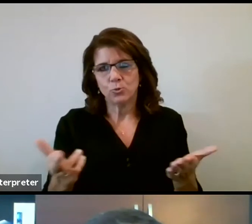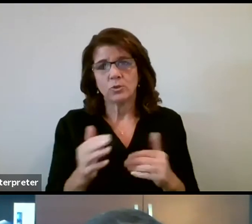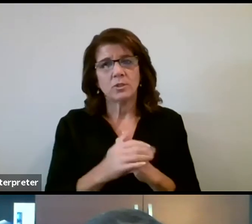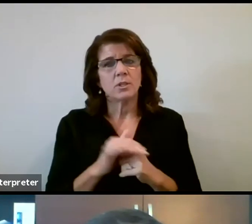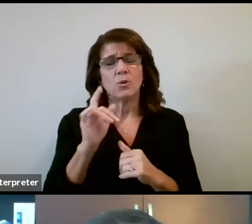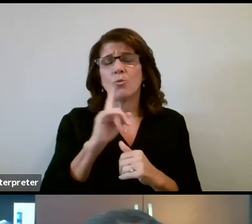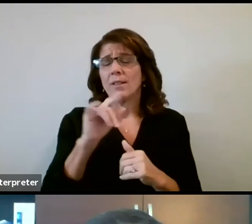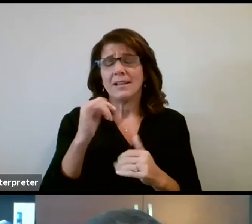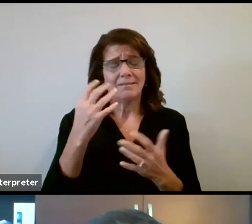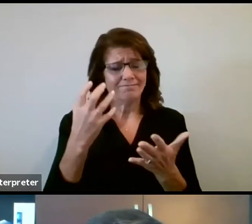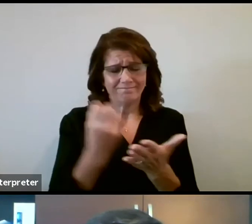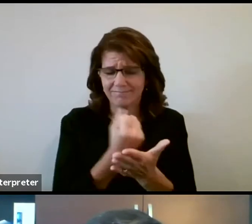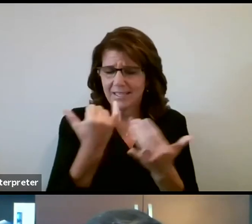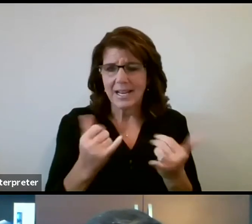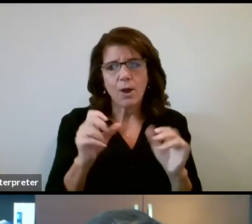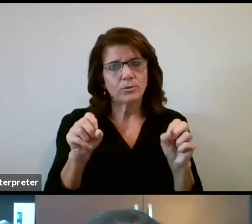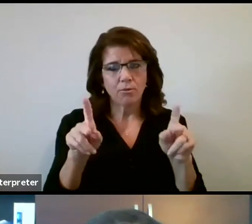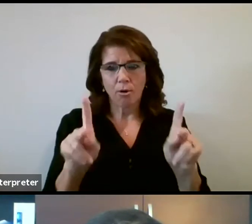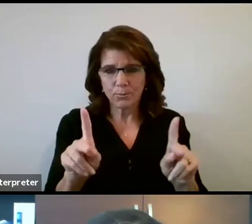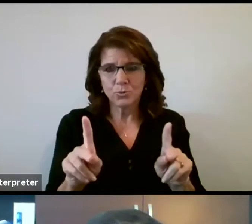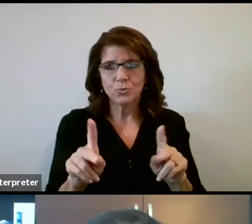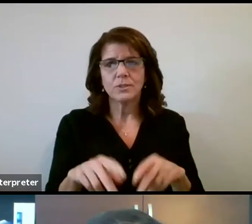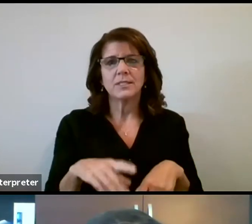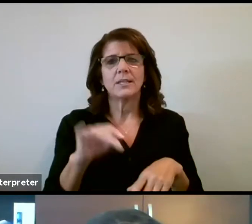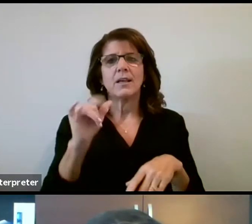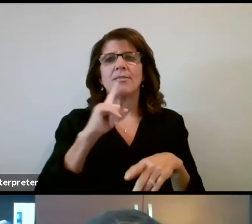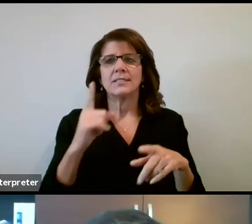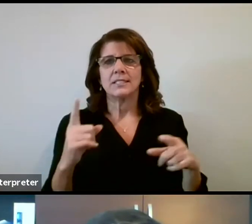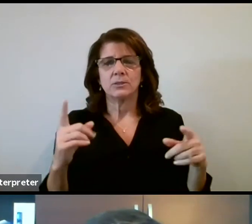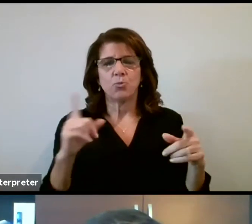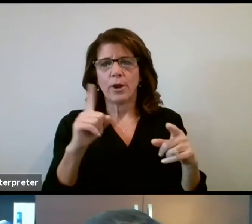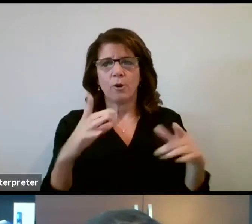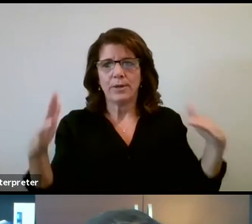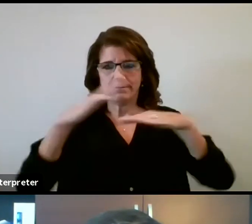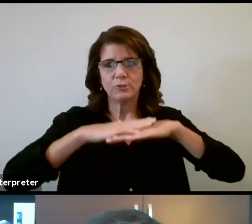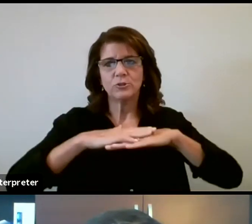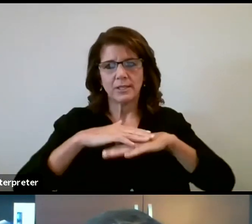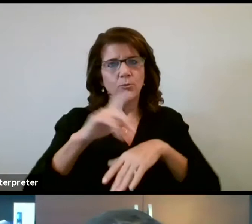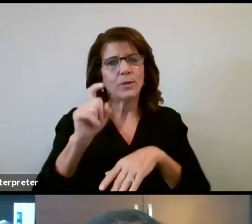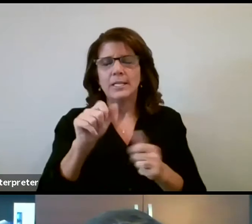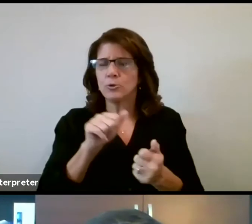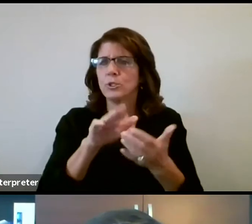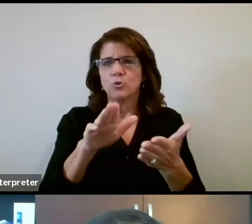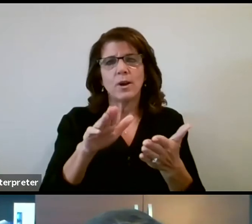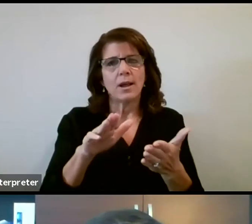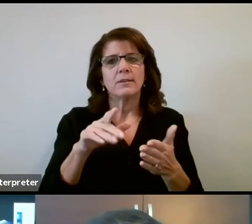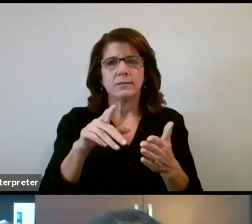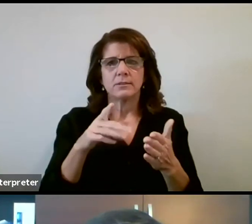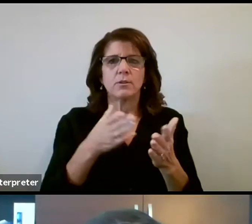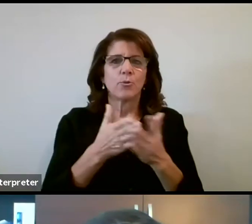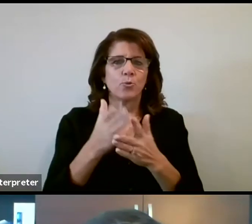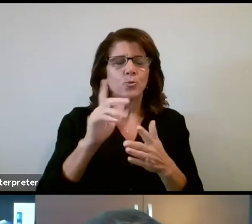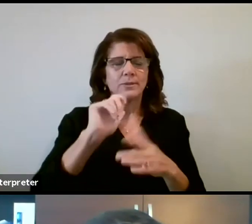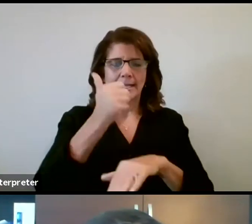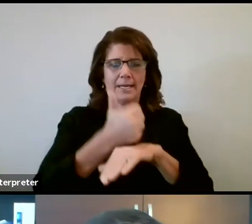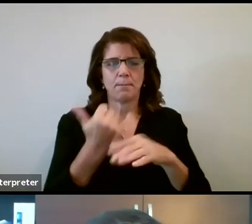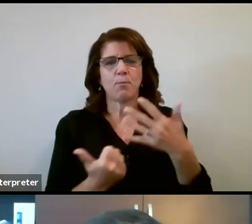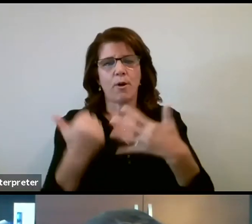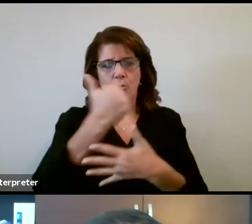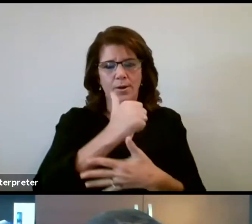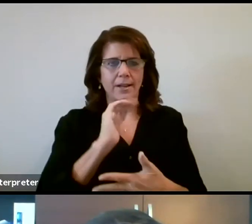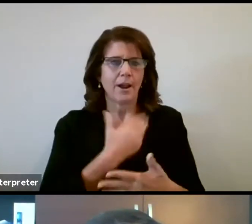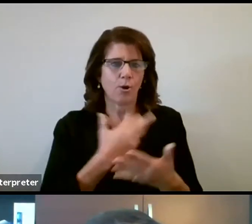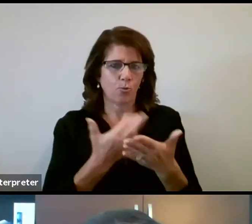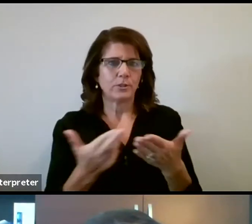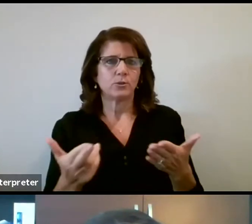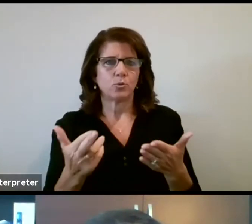the opportunity, right? This is the place, this is the intersection that we have to address, and we need to address it through prioritizing resources